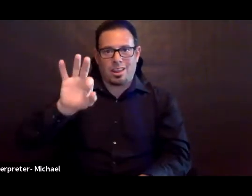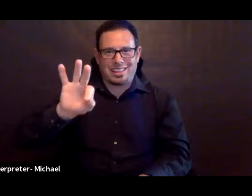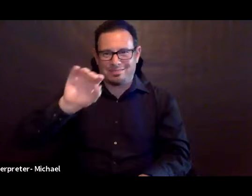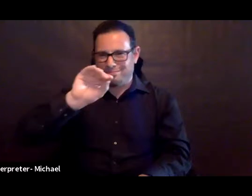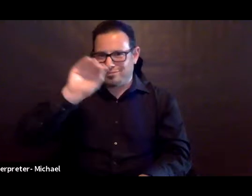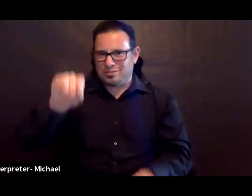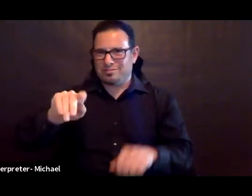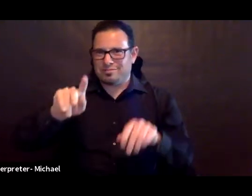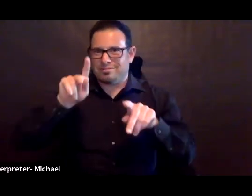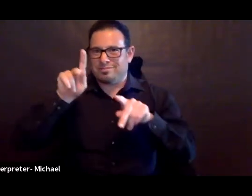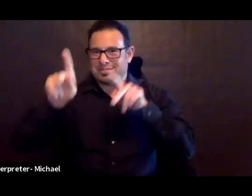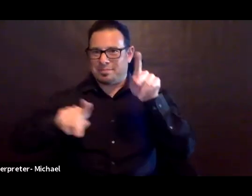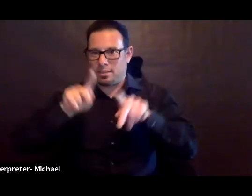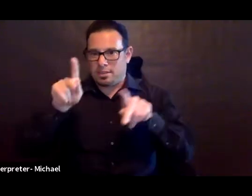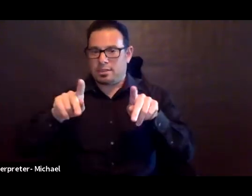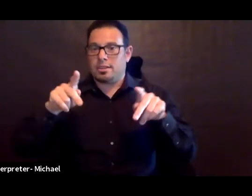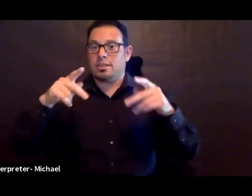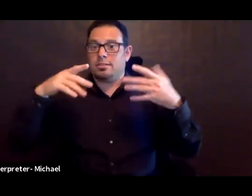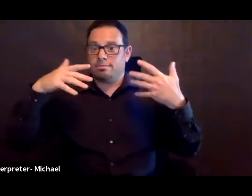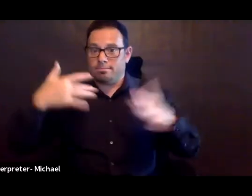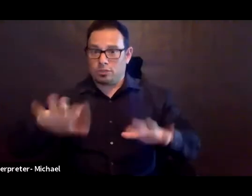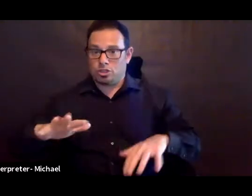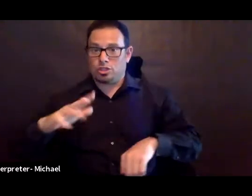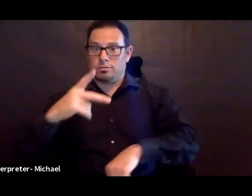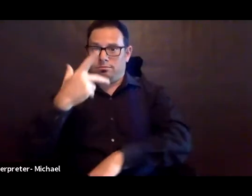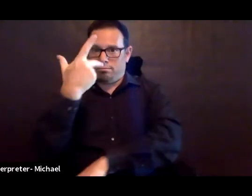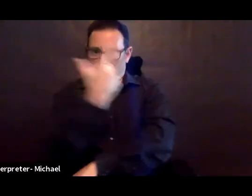it, and it's part of the surveillance that we're